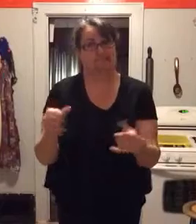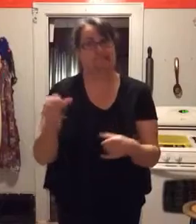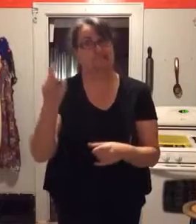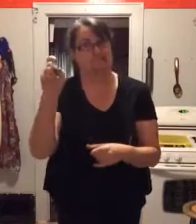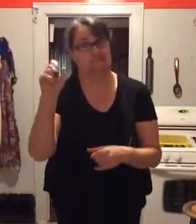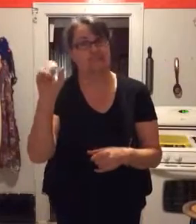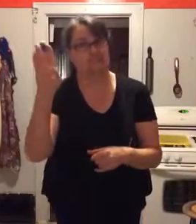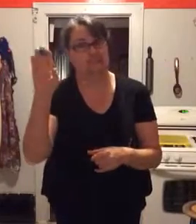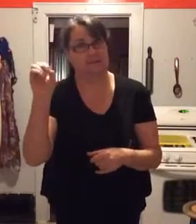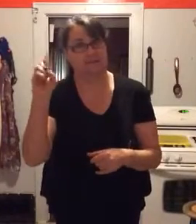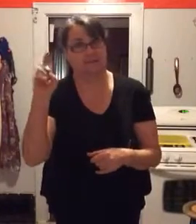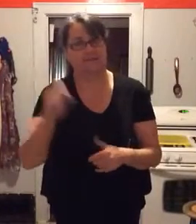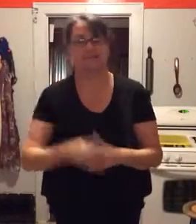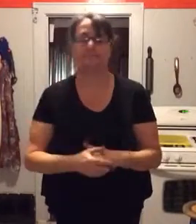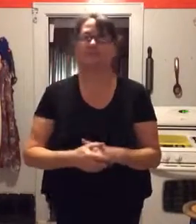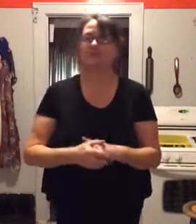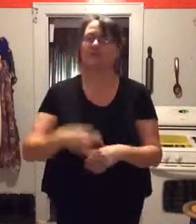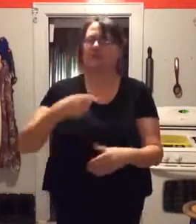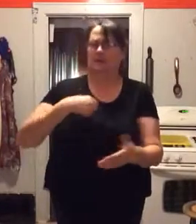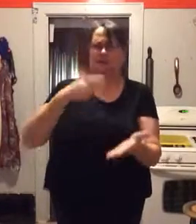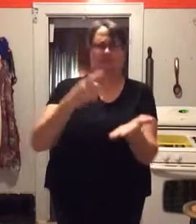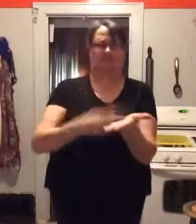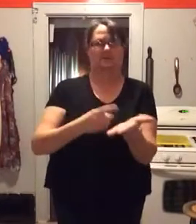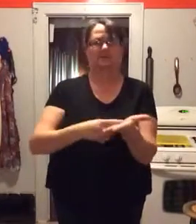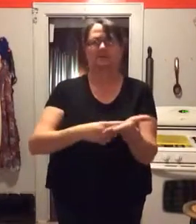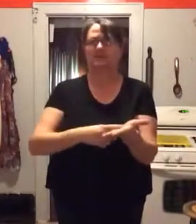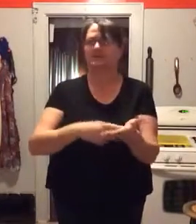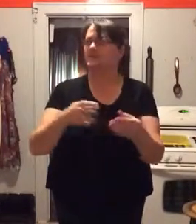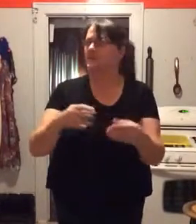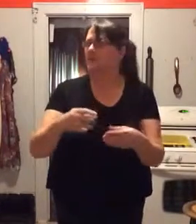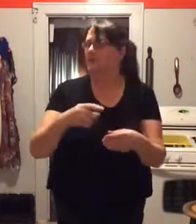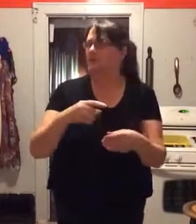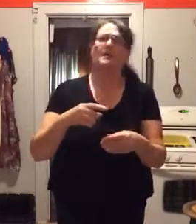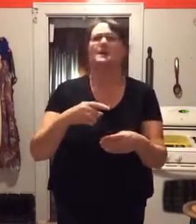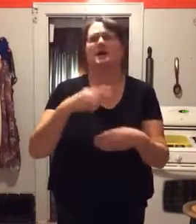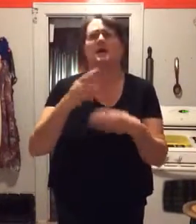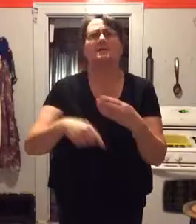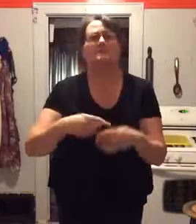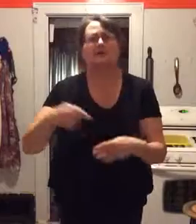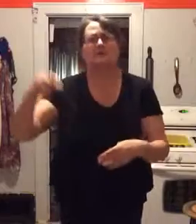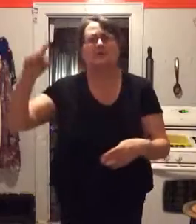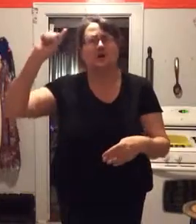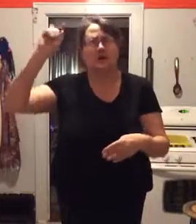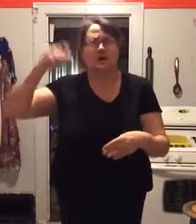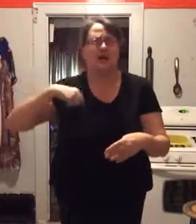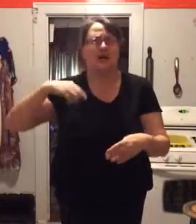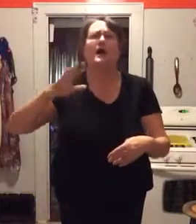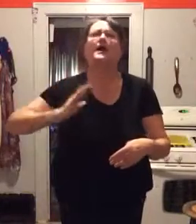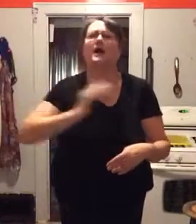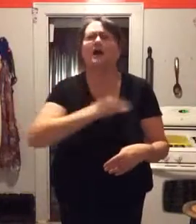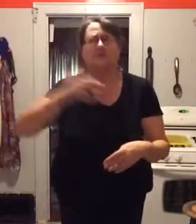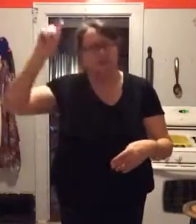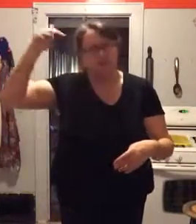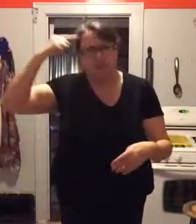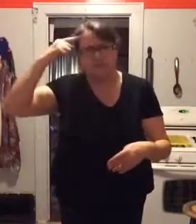I've talked a lot about our government's responsibilities for setting high standards, supporting teachers,